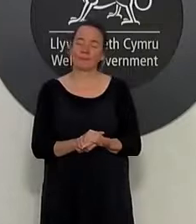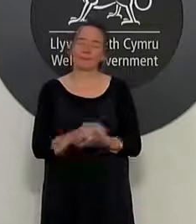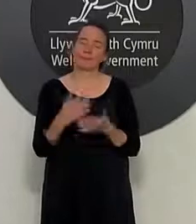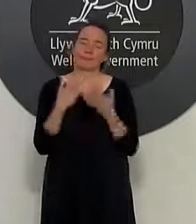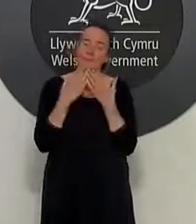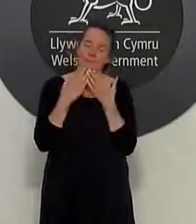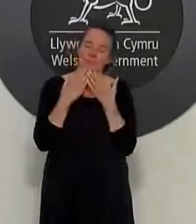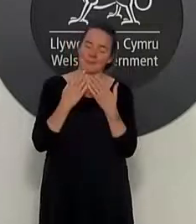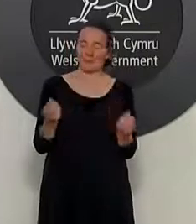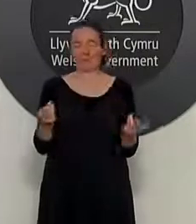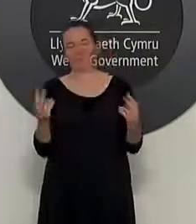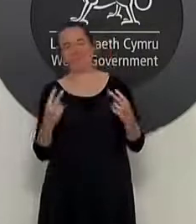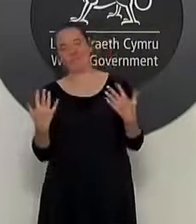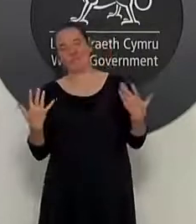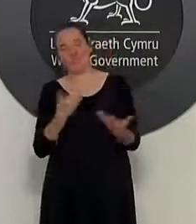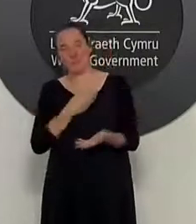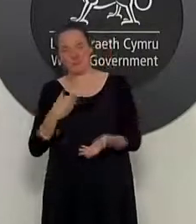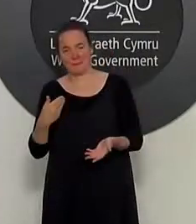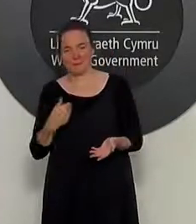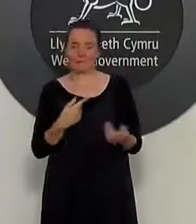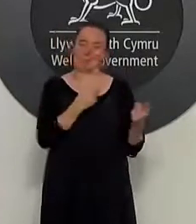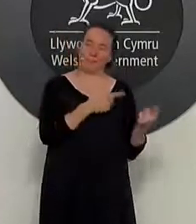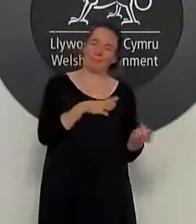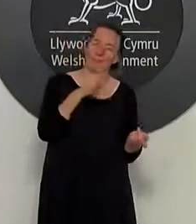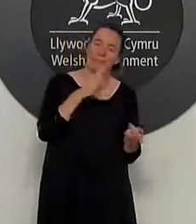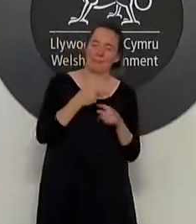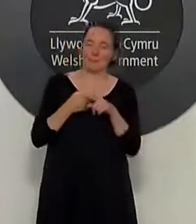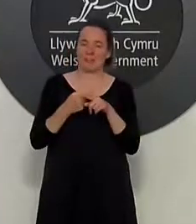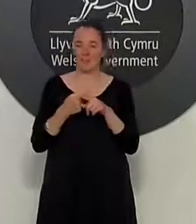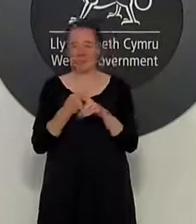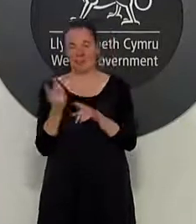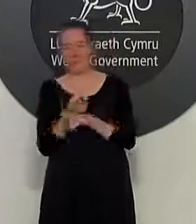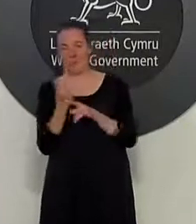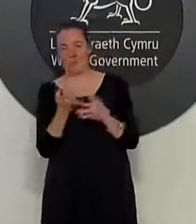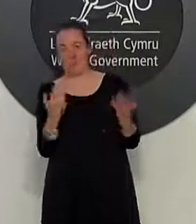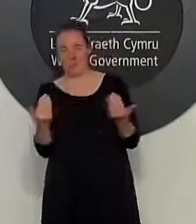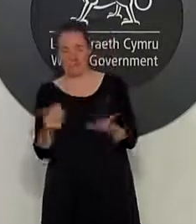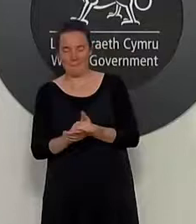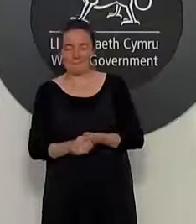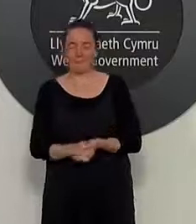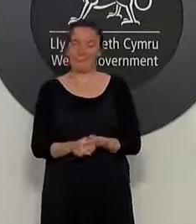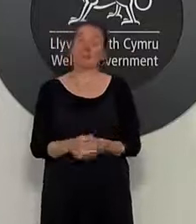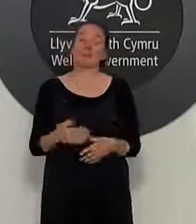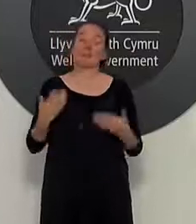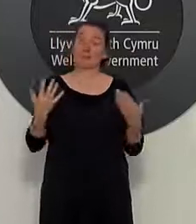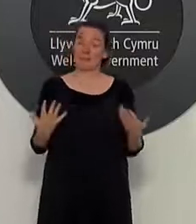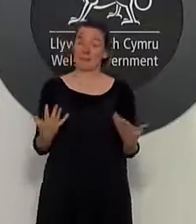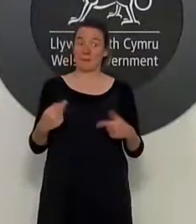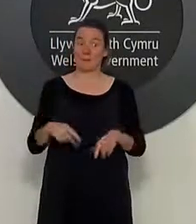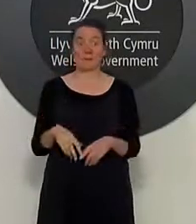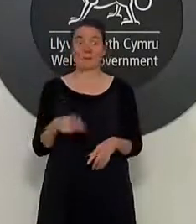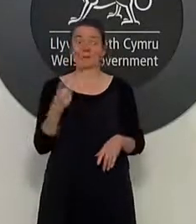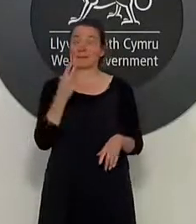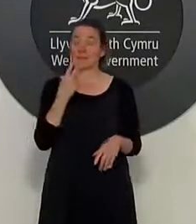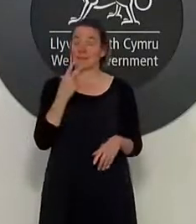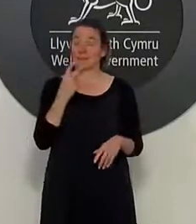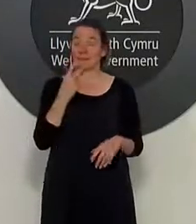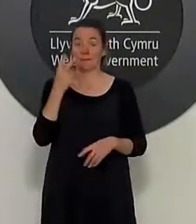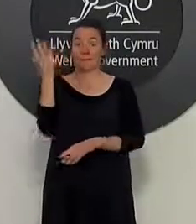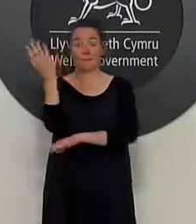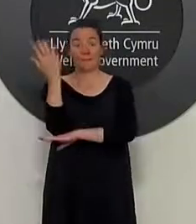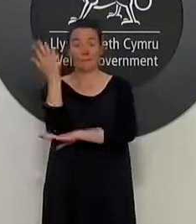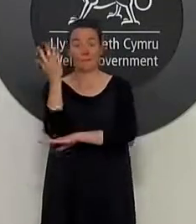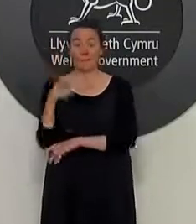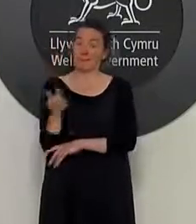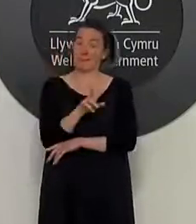us this morning. So this is the second press conference the leader of Plaid Cymru and I have held since we signed